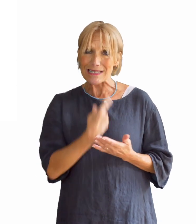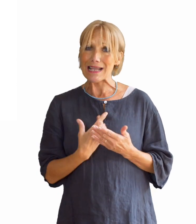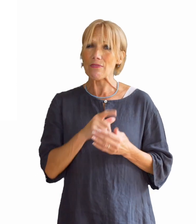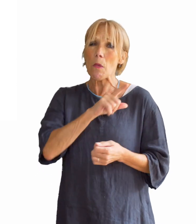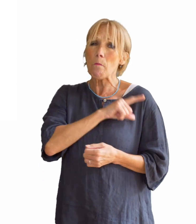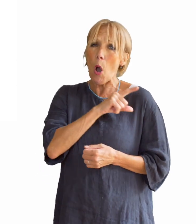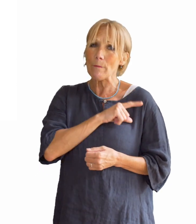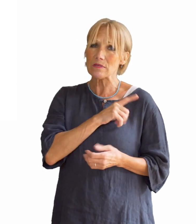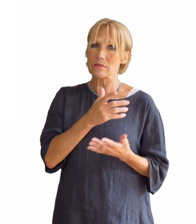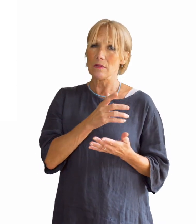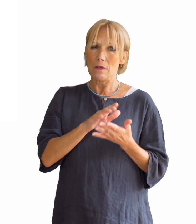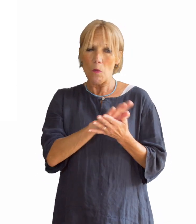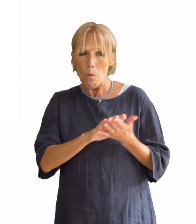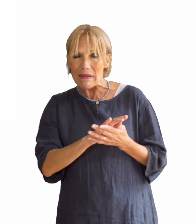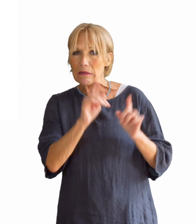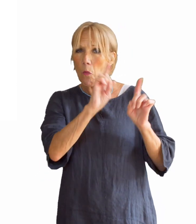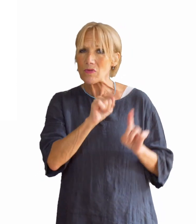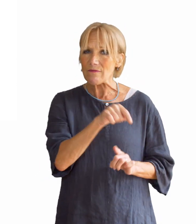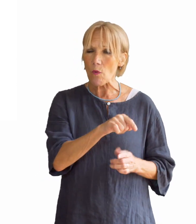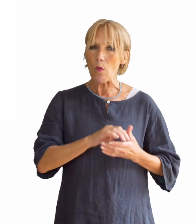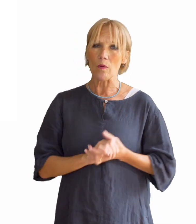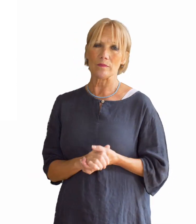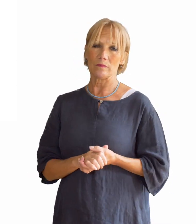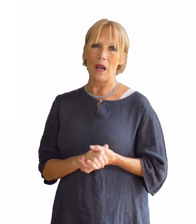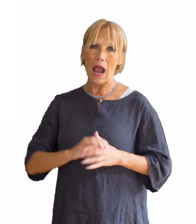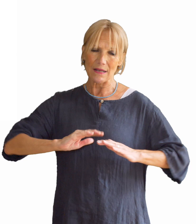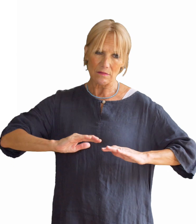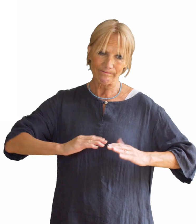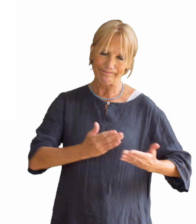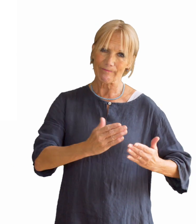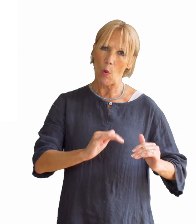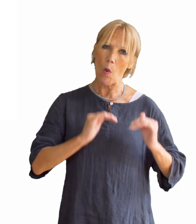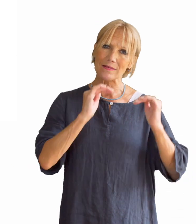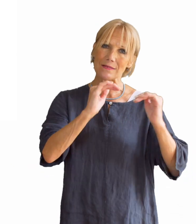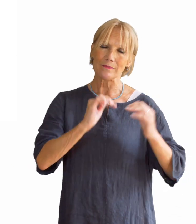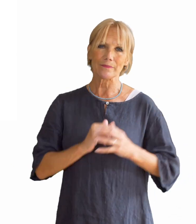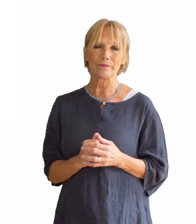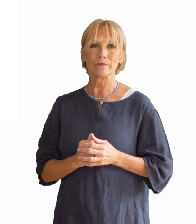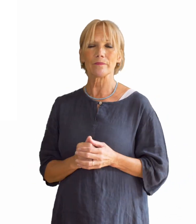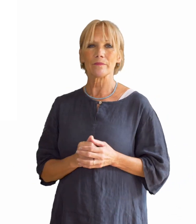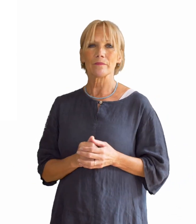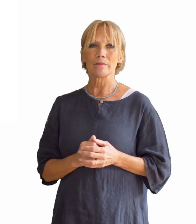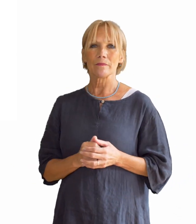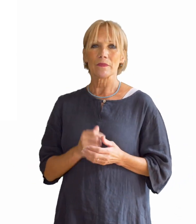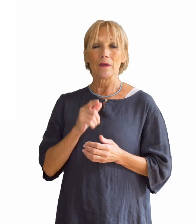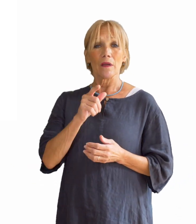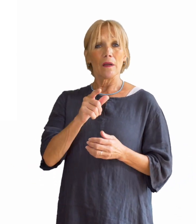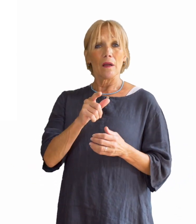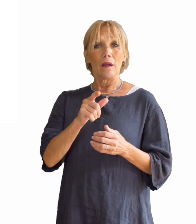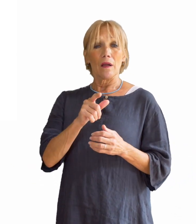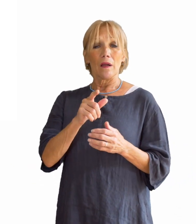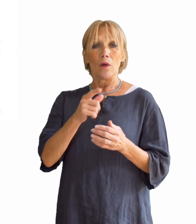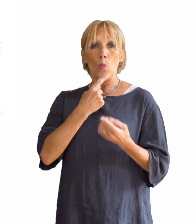meeting centres and ensure the quality and consistency of delivery. We suggest potential commissioners or funders of